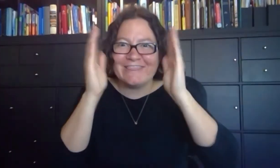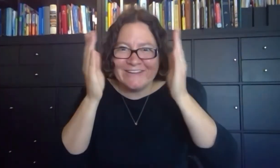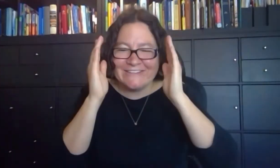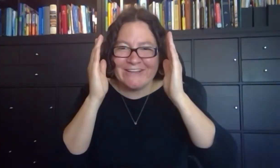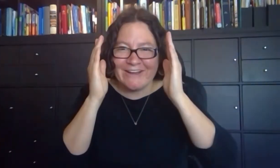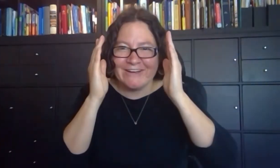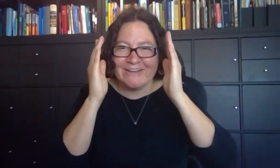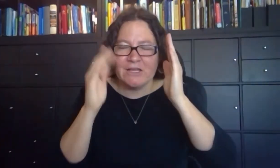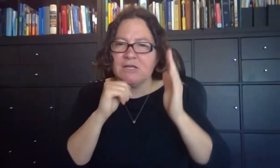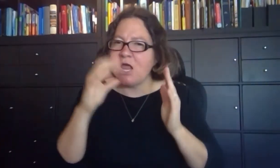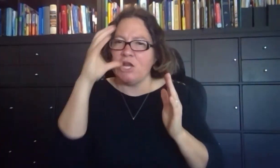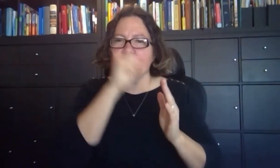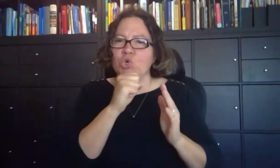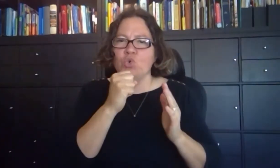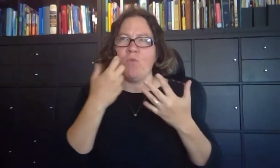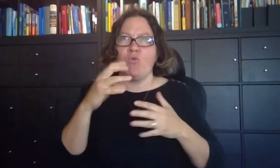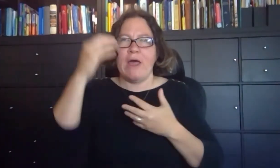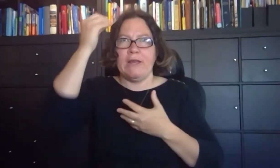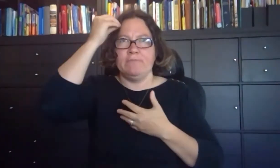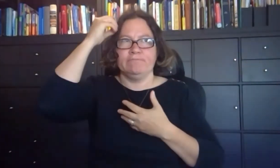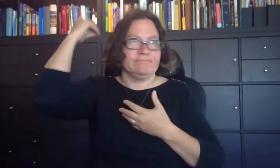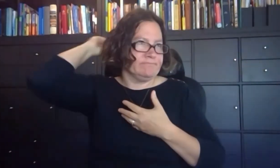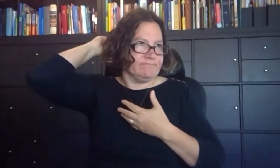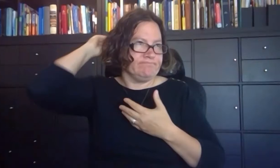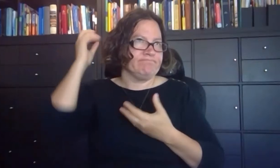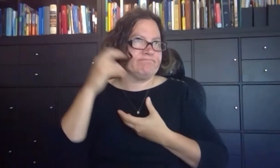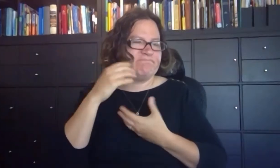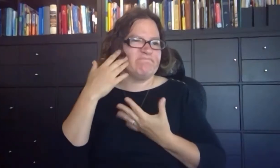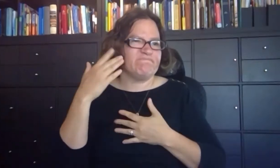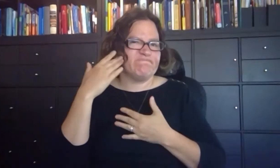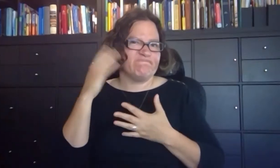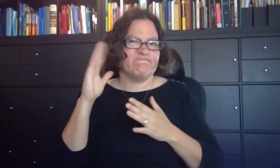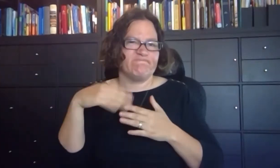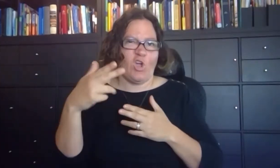and really listen to their experiences.